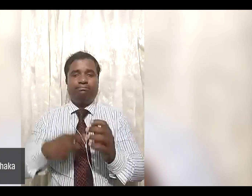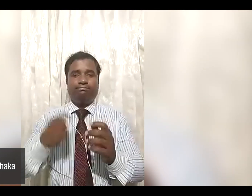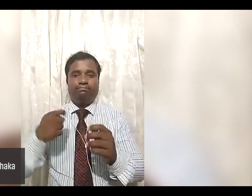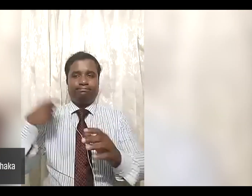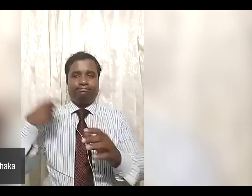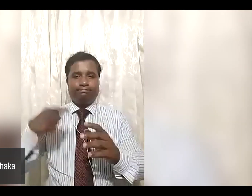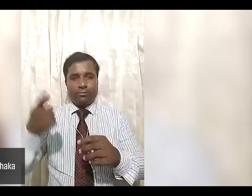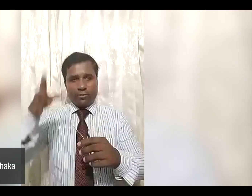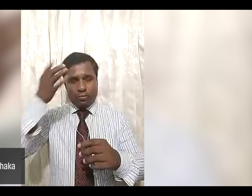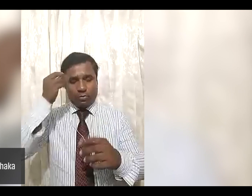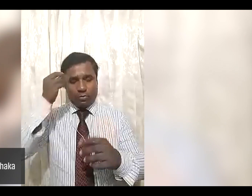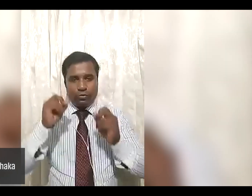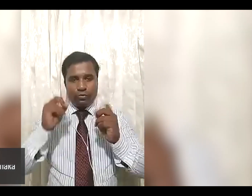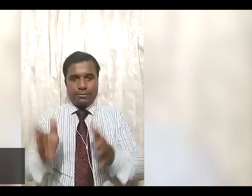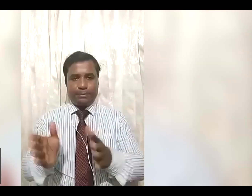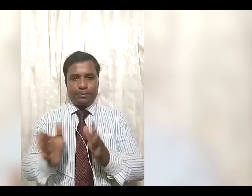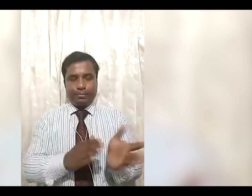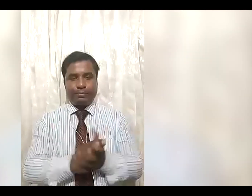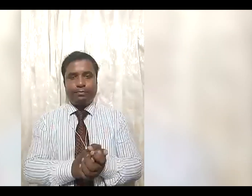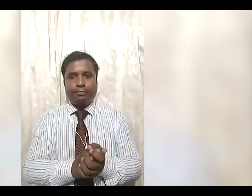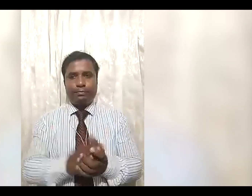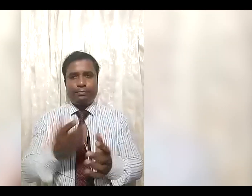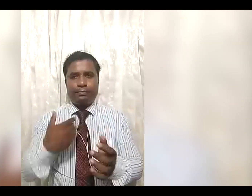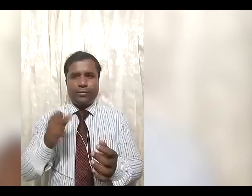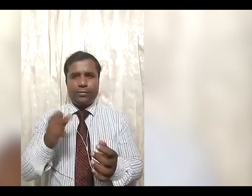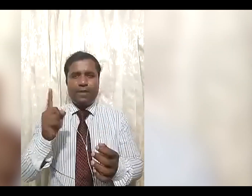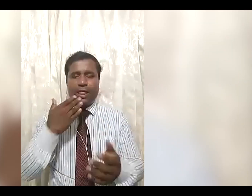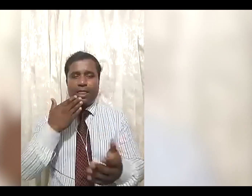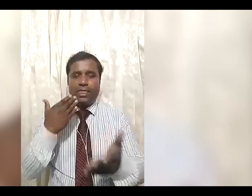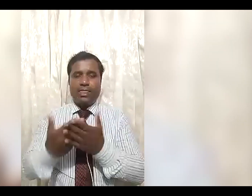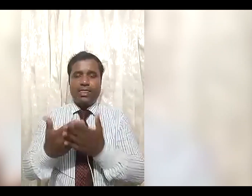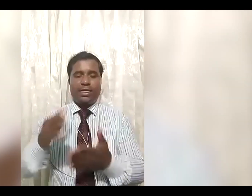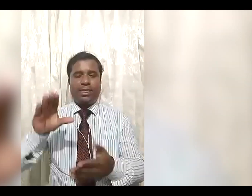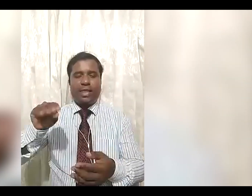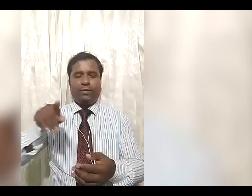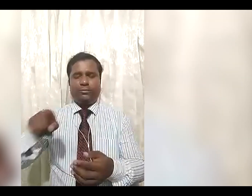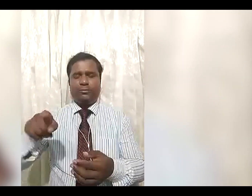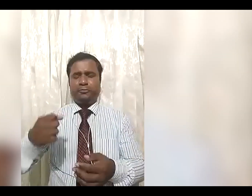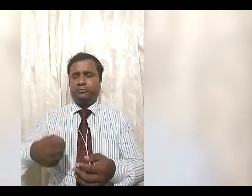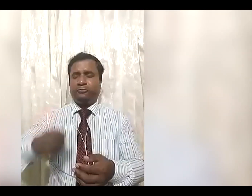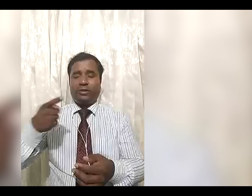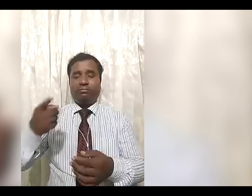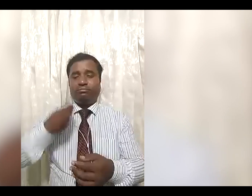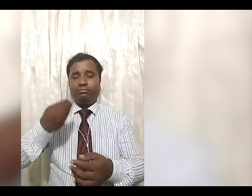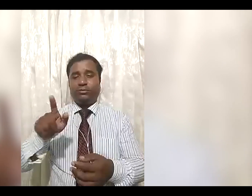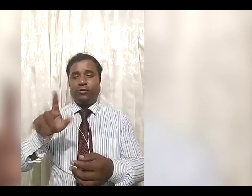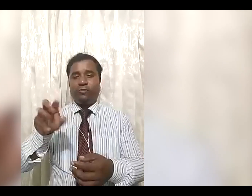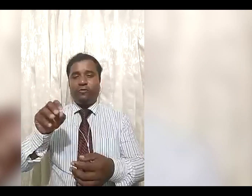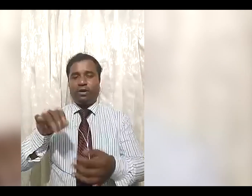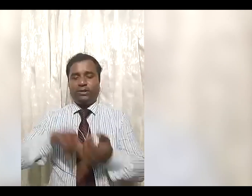understand. So firstly, thank you so very much, Josh, for your humble and